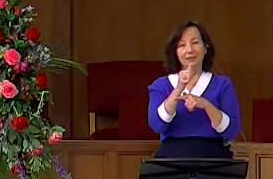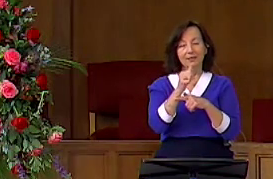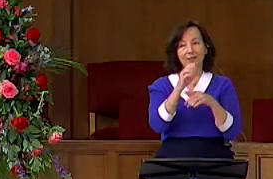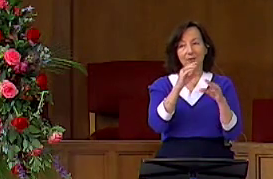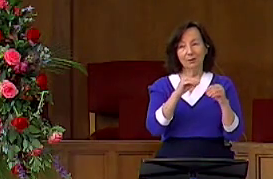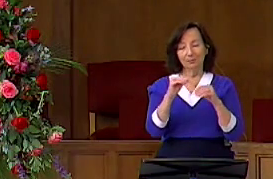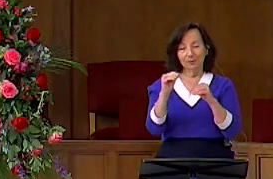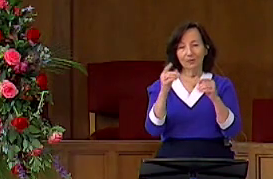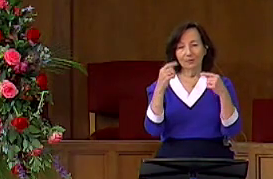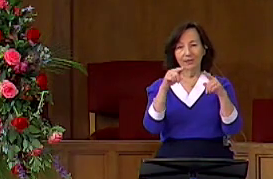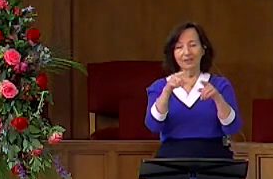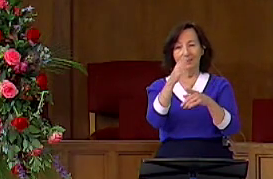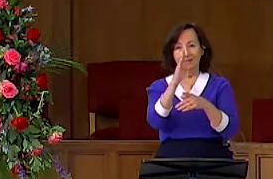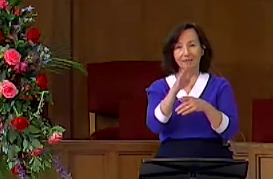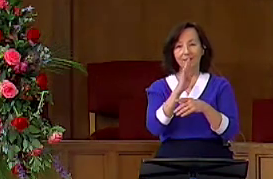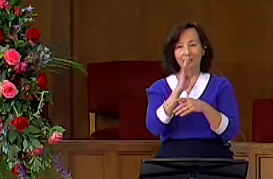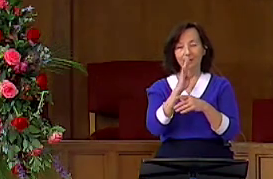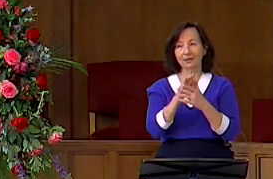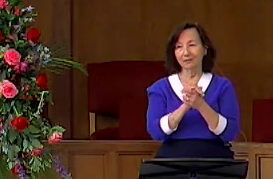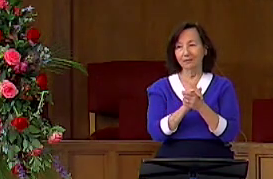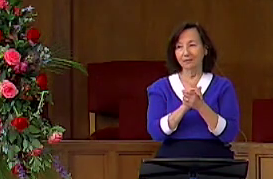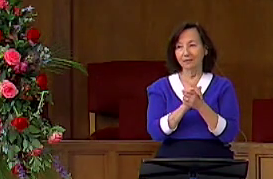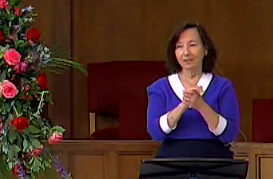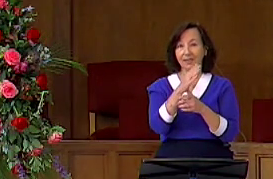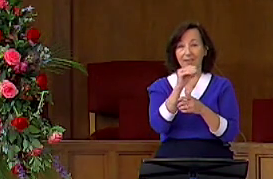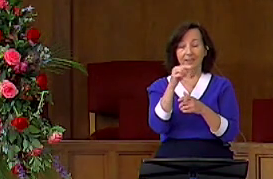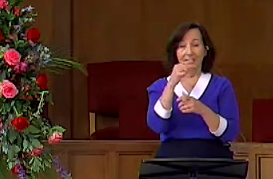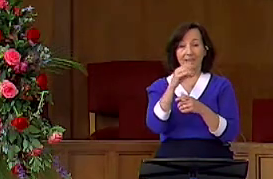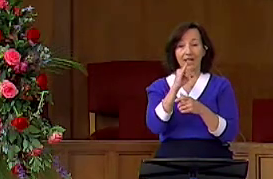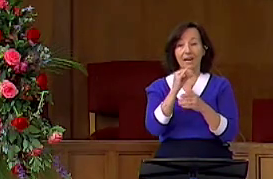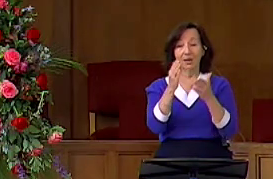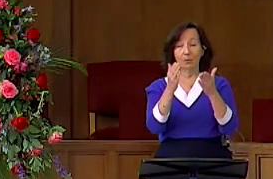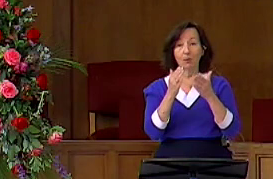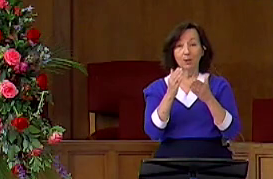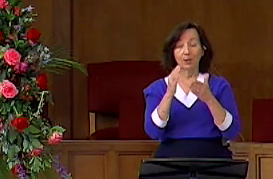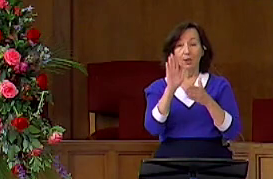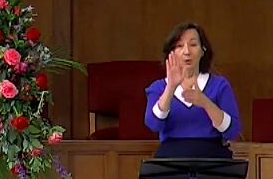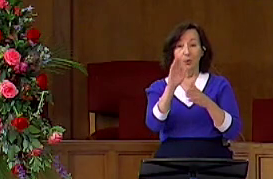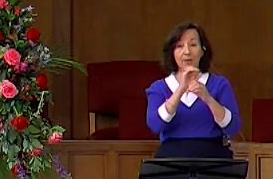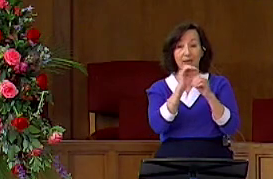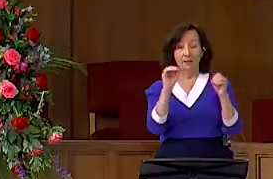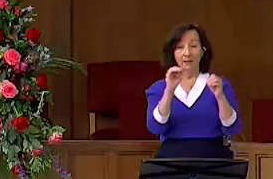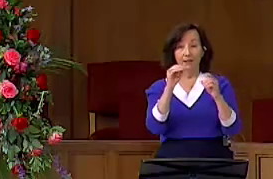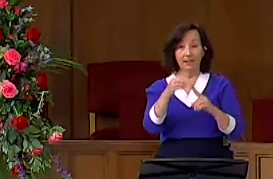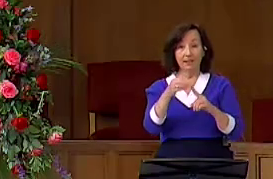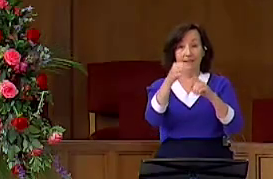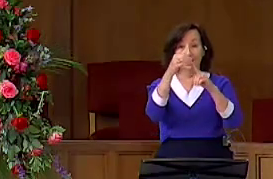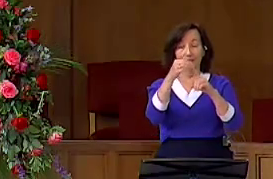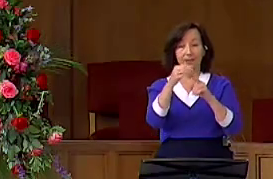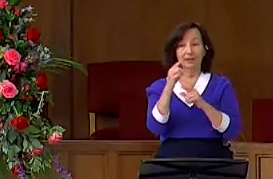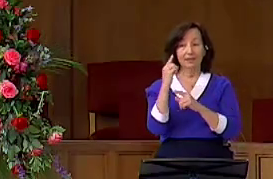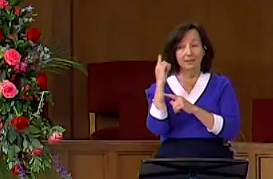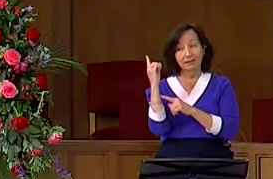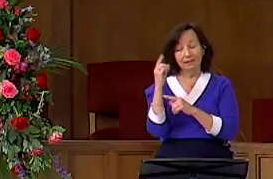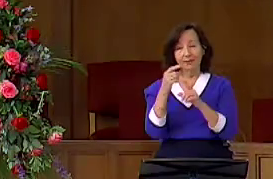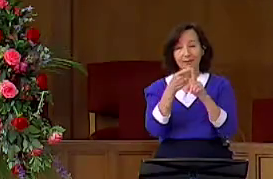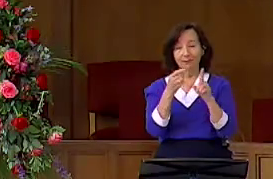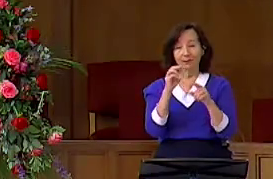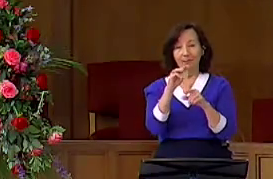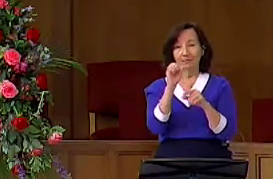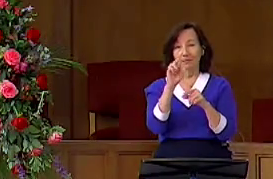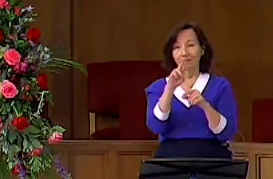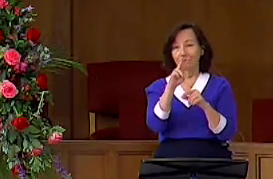as God speaks and say, I want your nothing except. Let's listen to this postlude by Marvel.